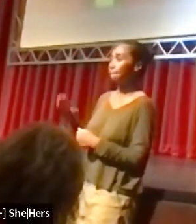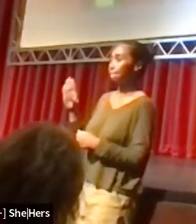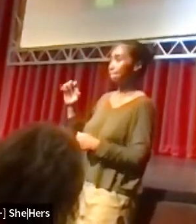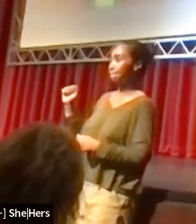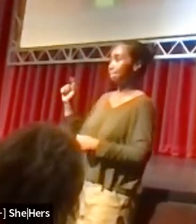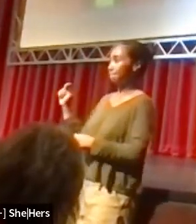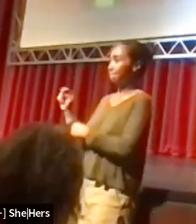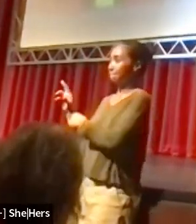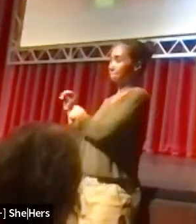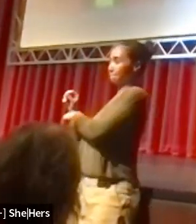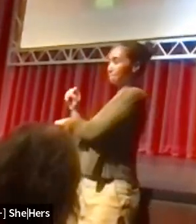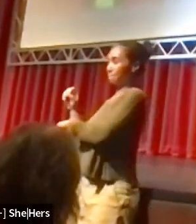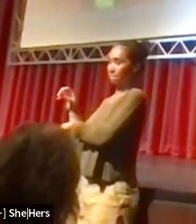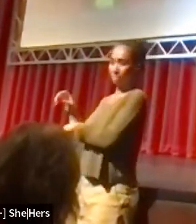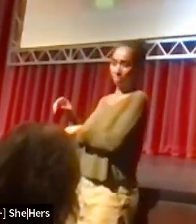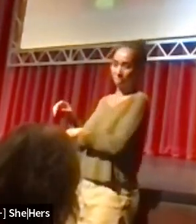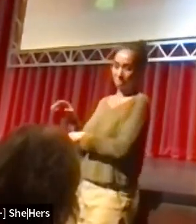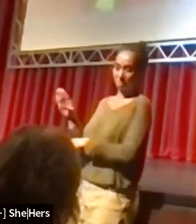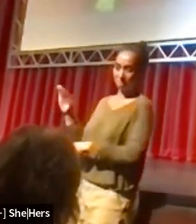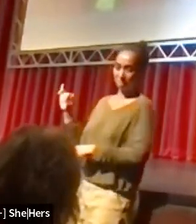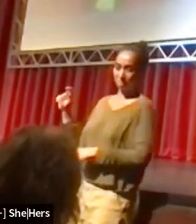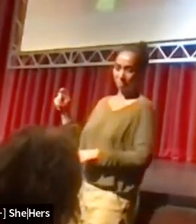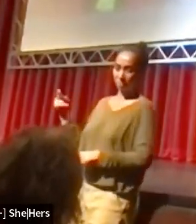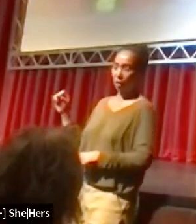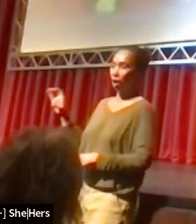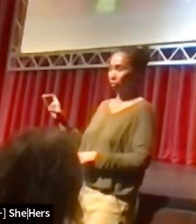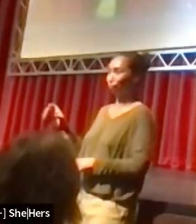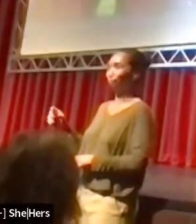Bebop solidarity panels, especially in